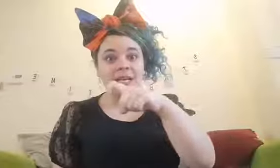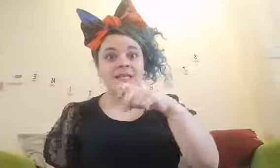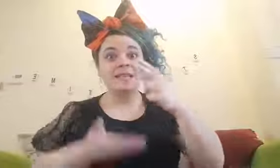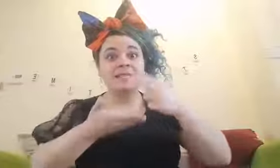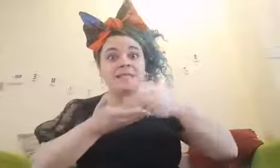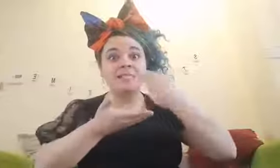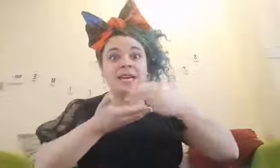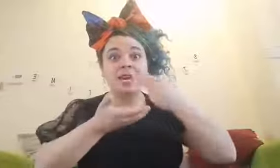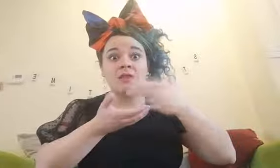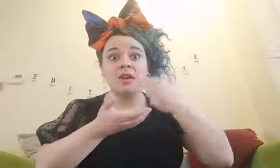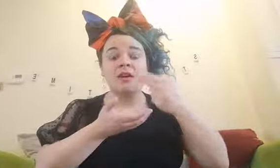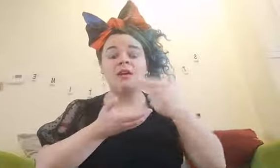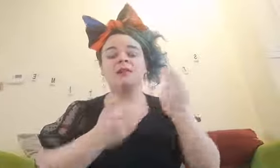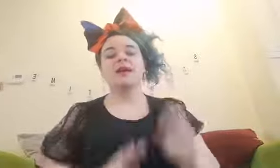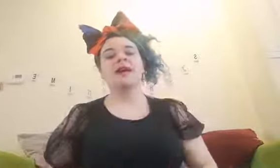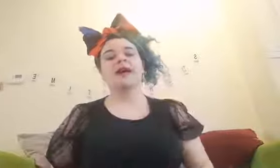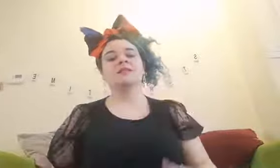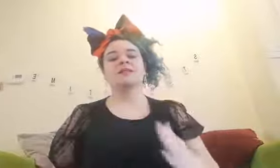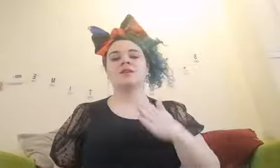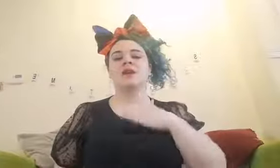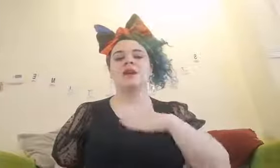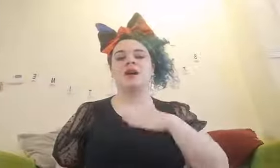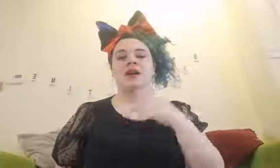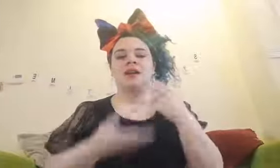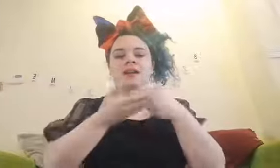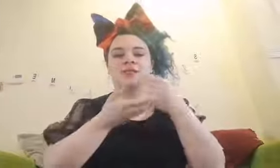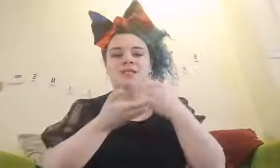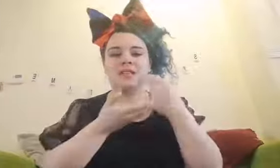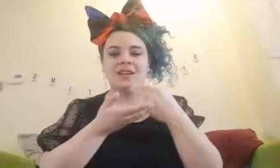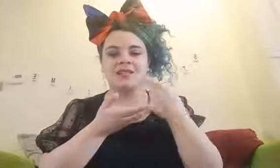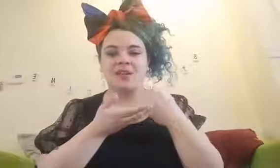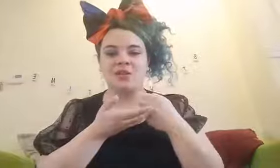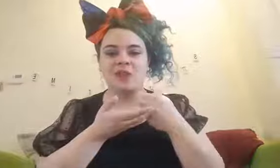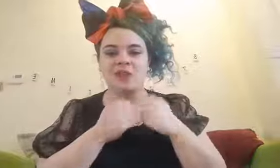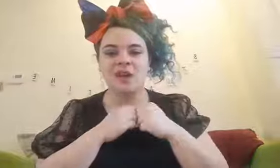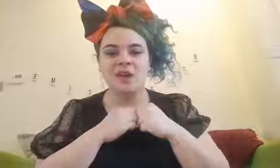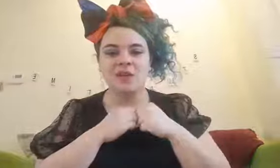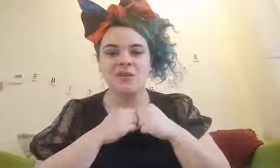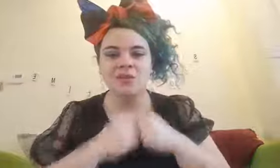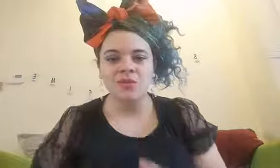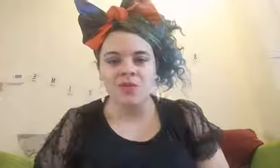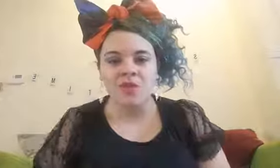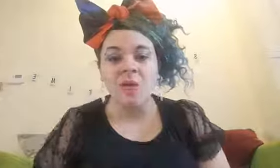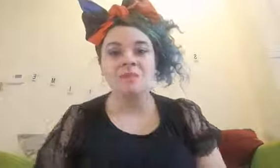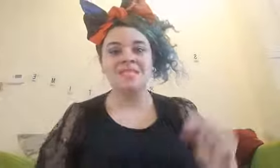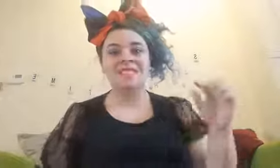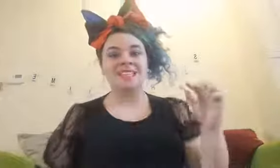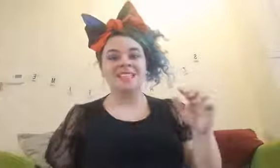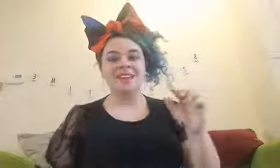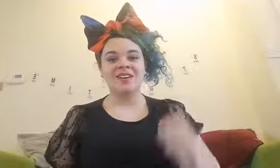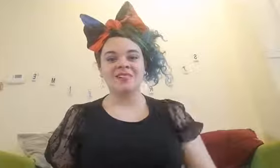Caterpillars! Cereal! Yeah, do you know what? I love cereal. Ooh! Oh, mosquitoes!